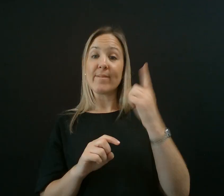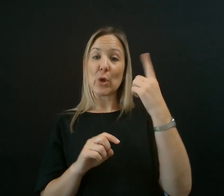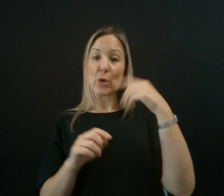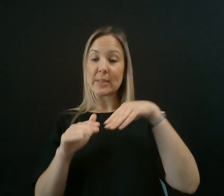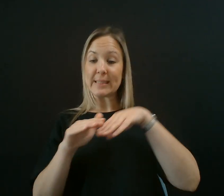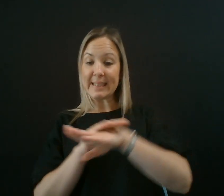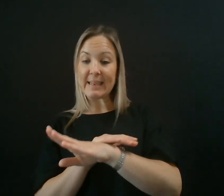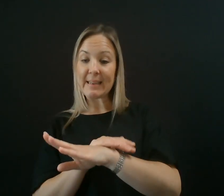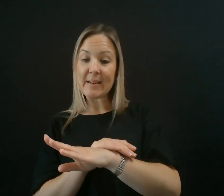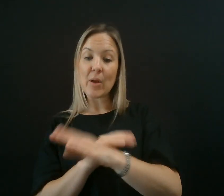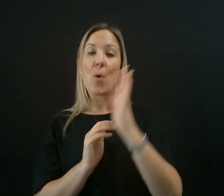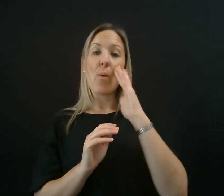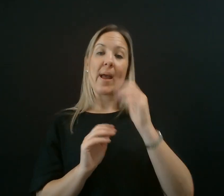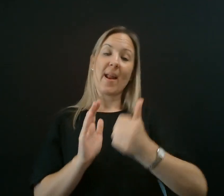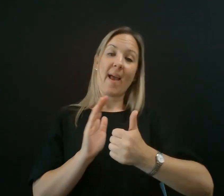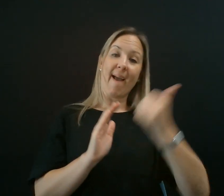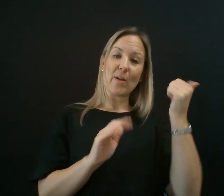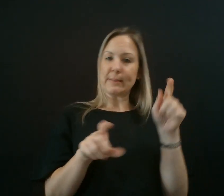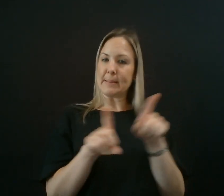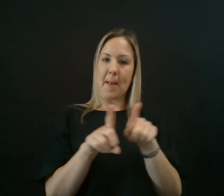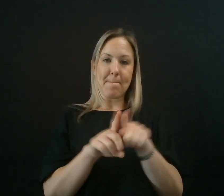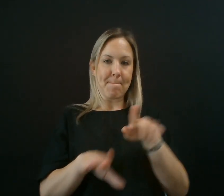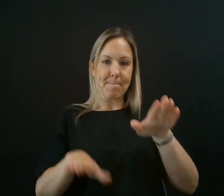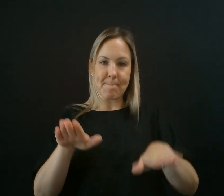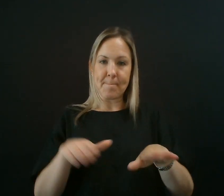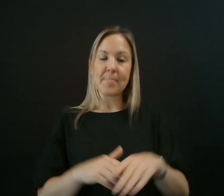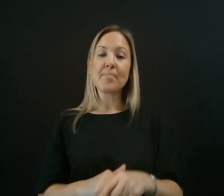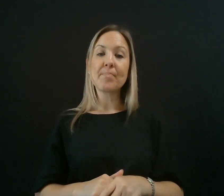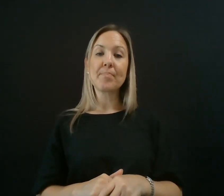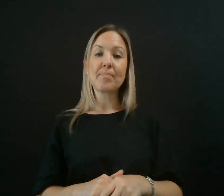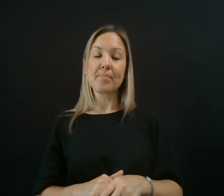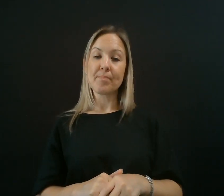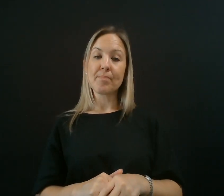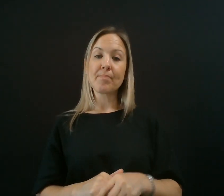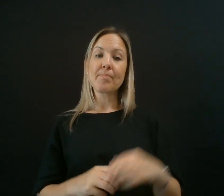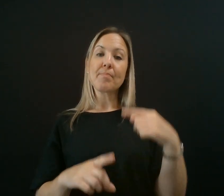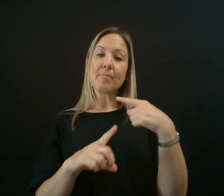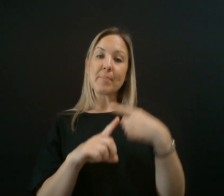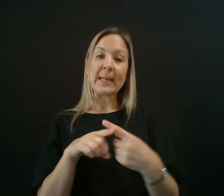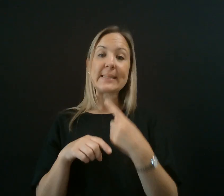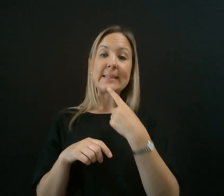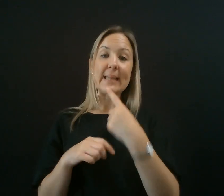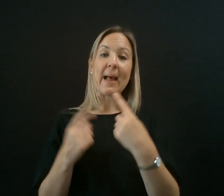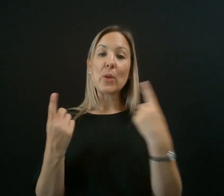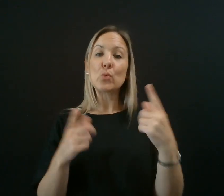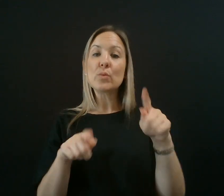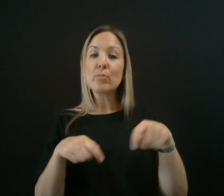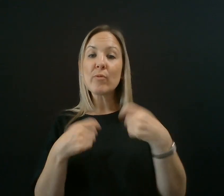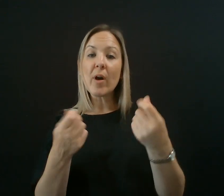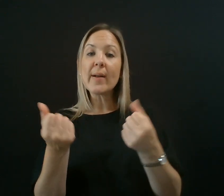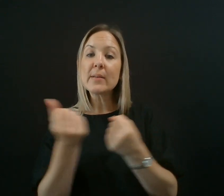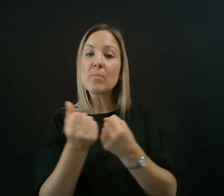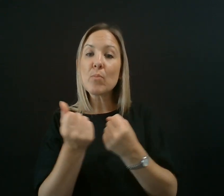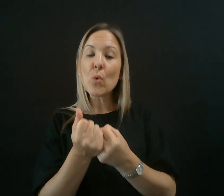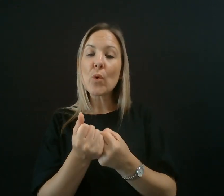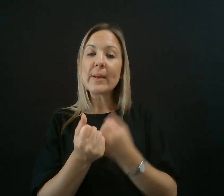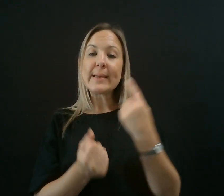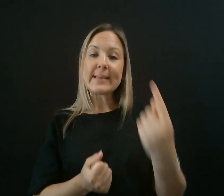tear, and to tell us who is providing supported independent living or other services